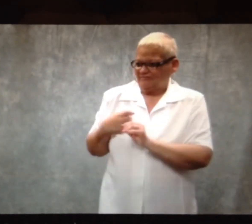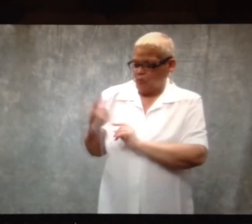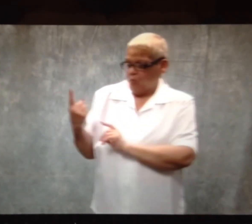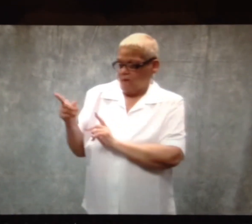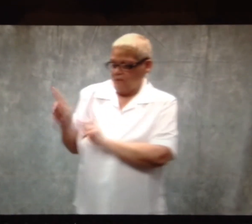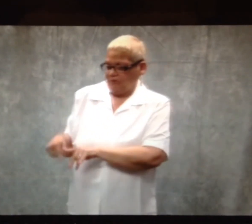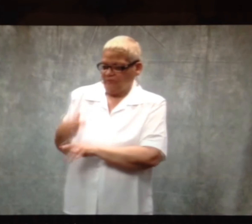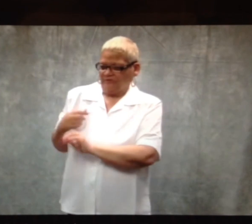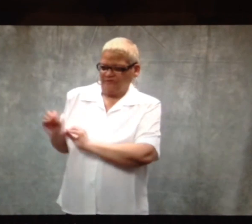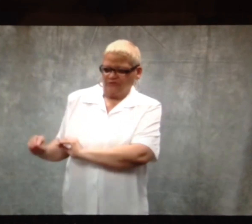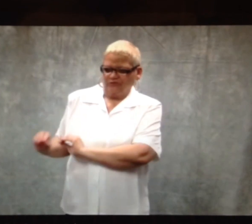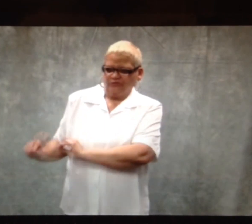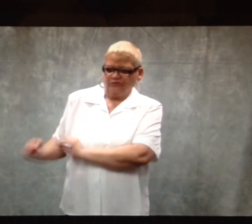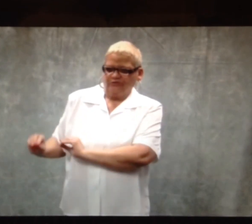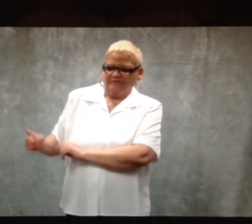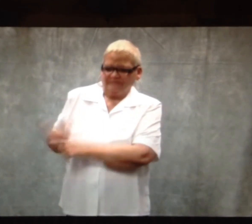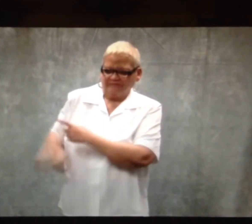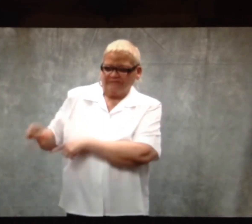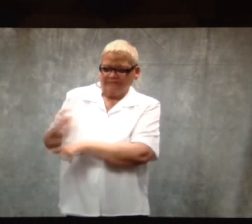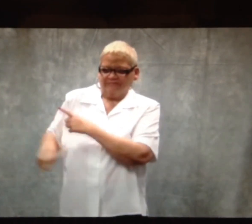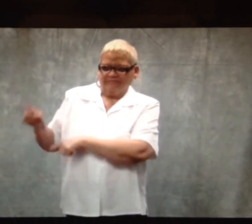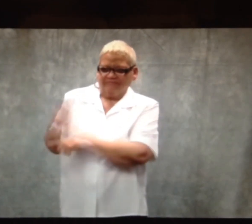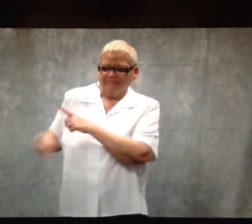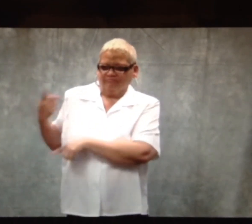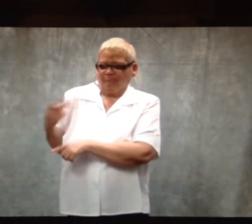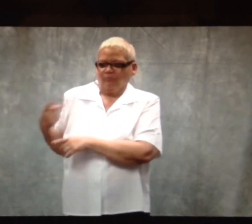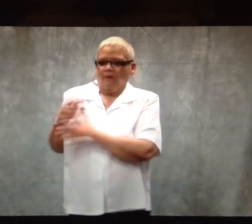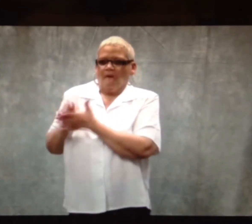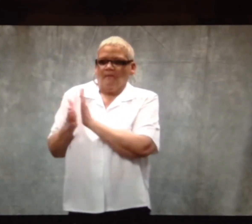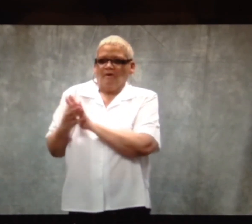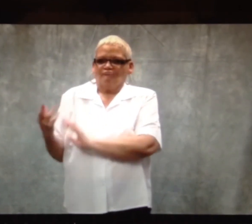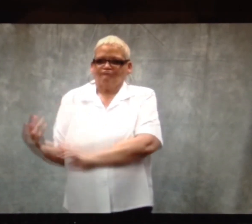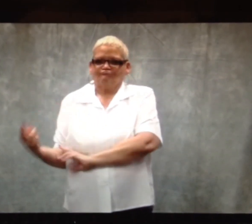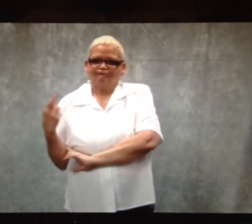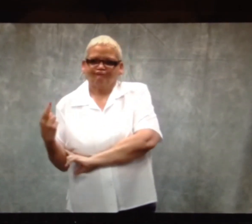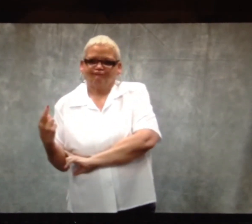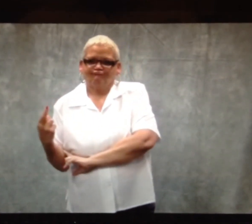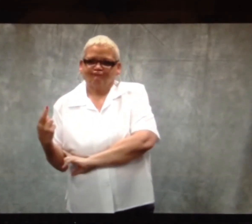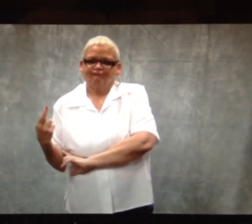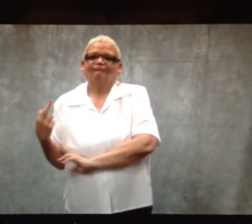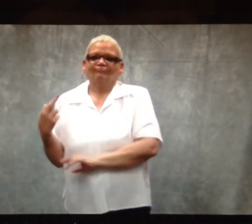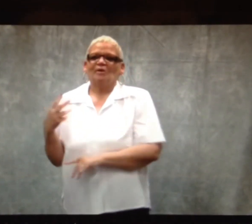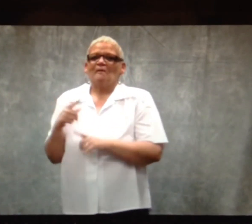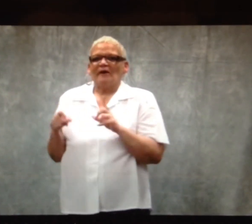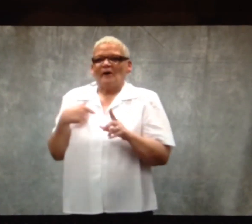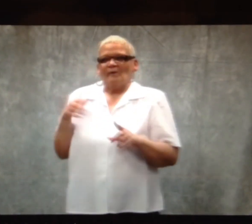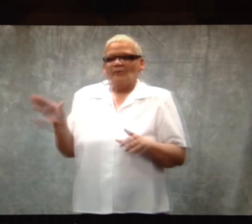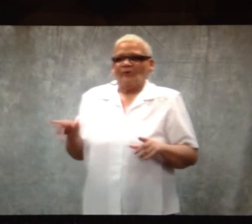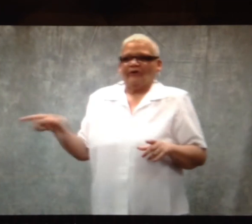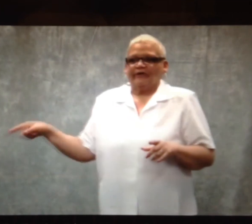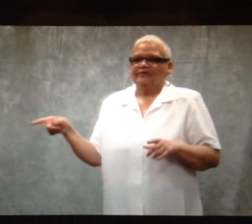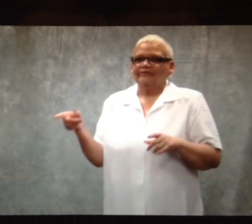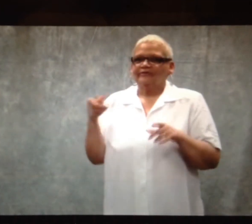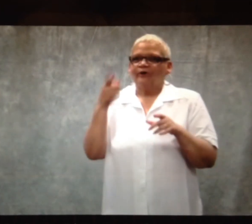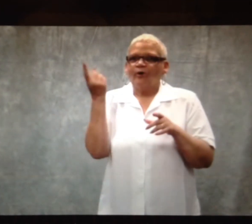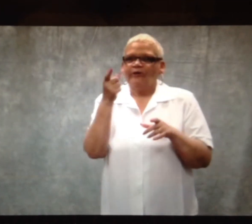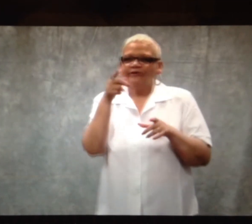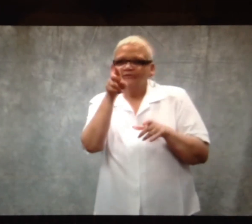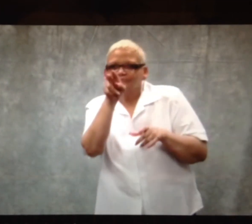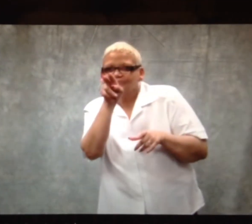So every time we would have meetings at work, there would be one person who would feed us that information, and